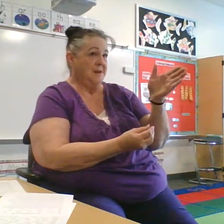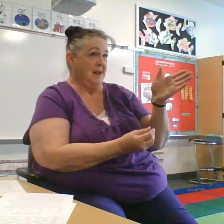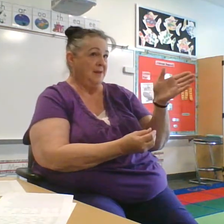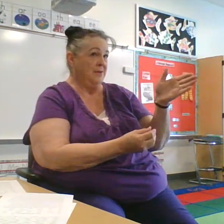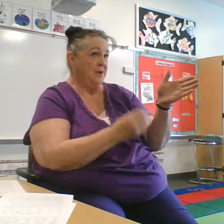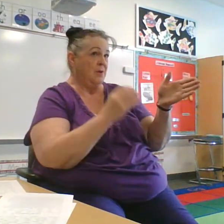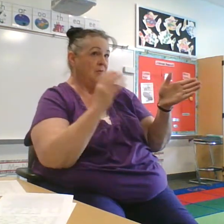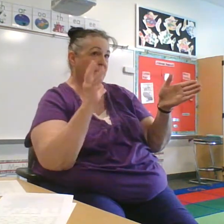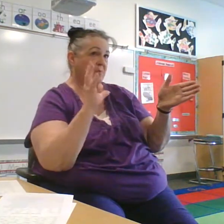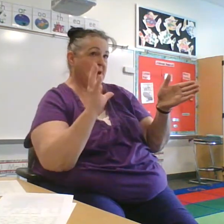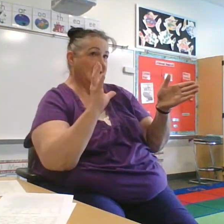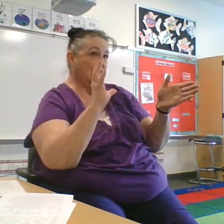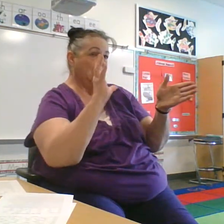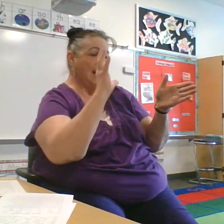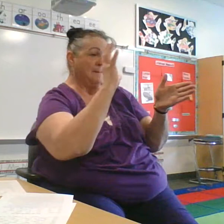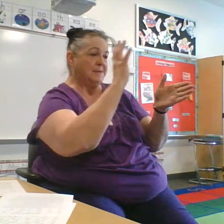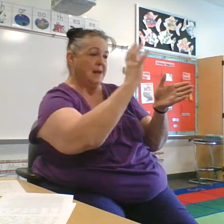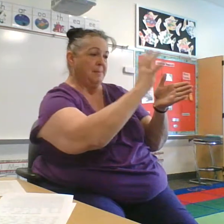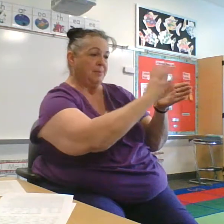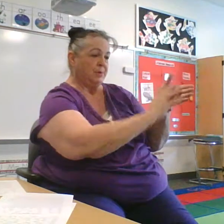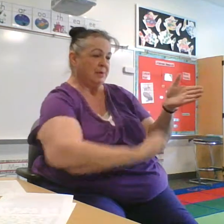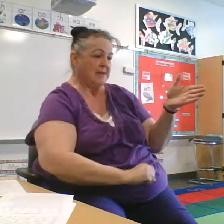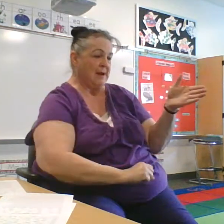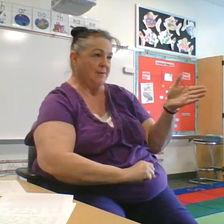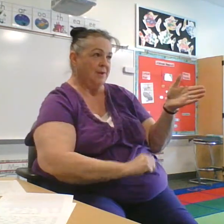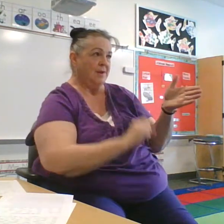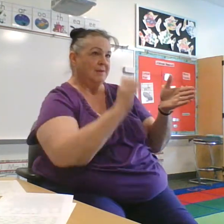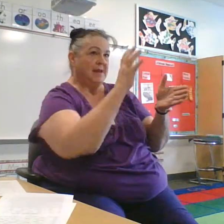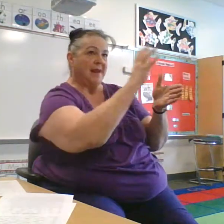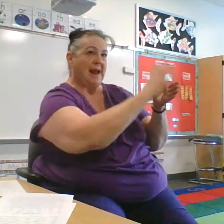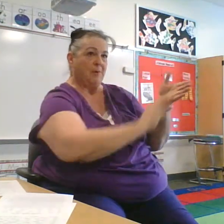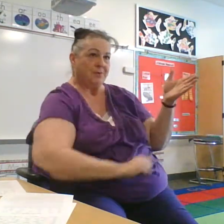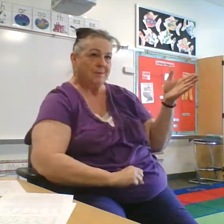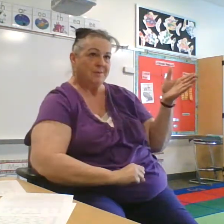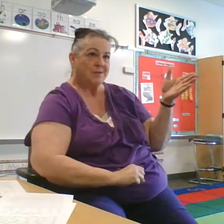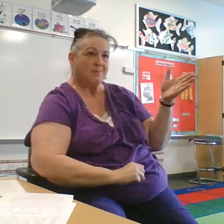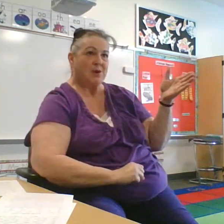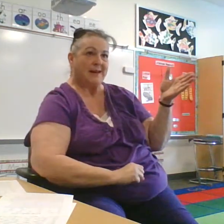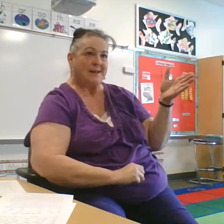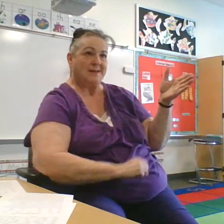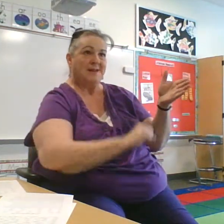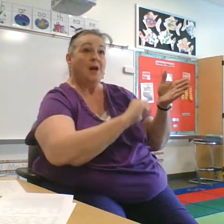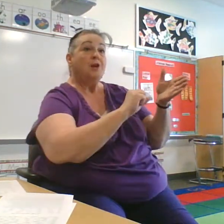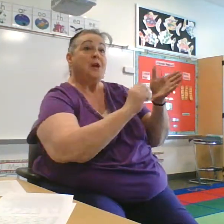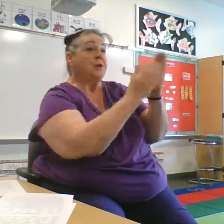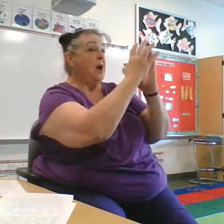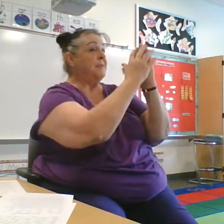hand, right grabs it and pulls down. Take it out. Okay. Subtract it. Now, not this